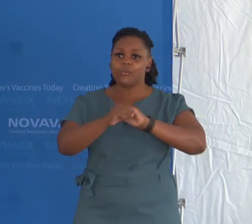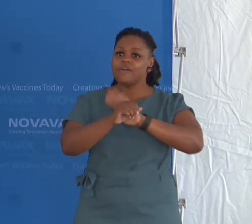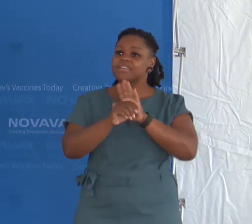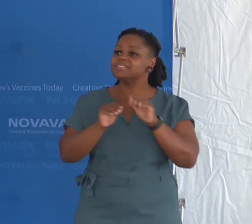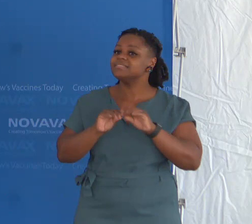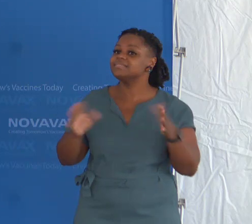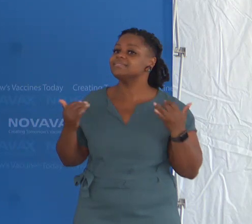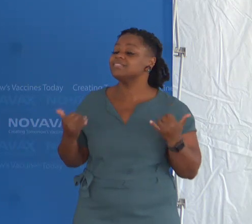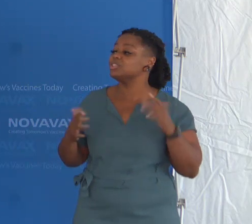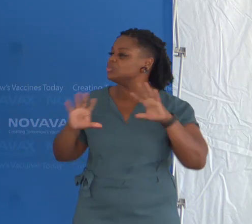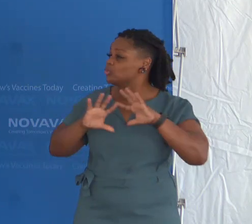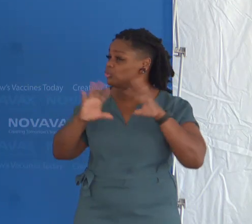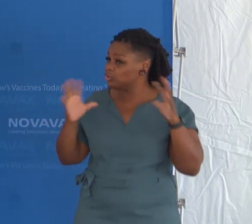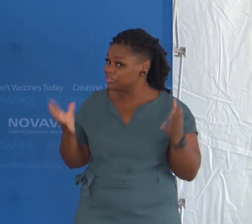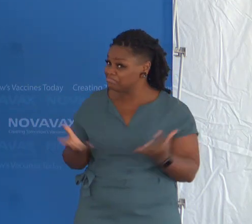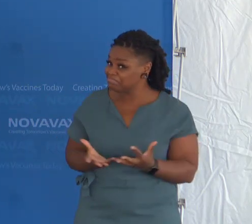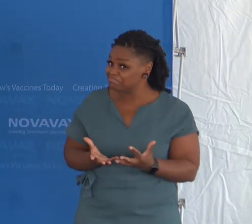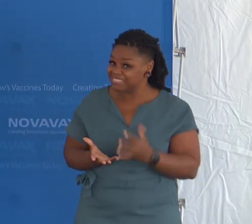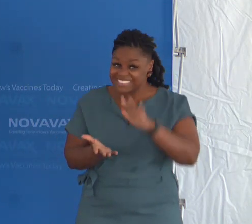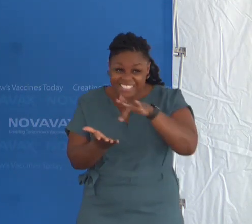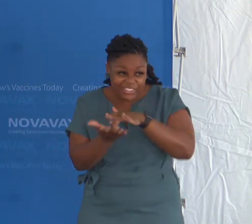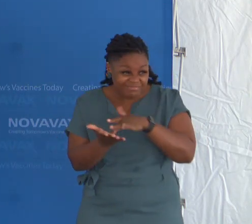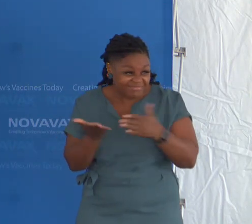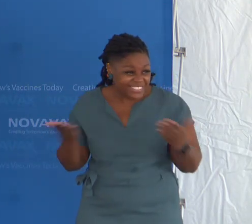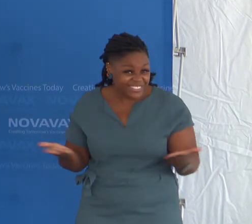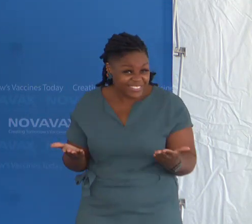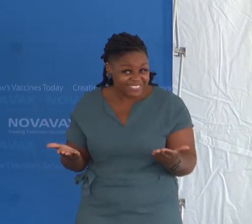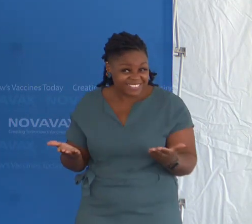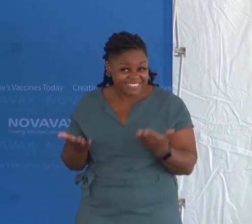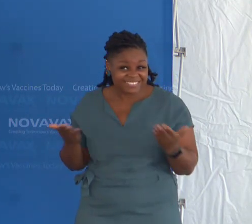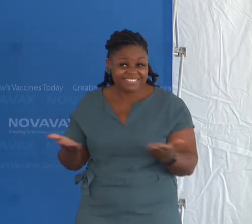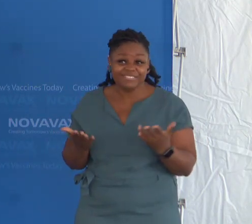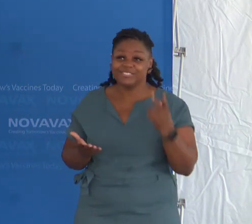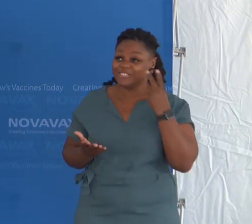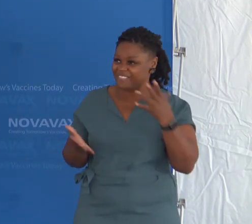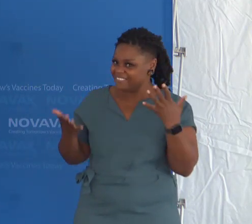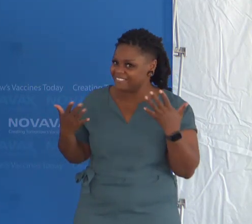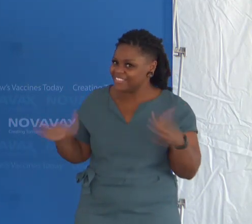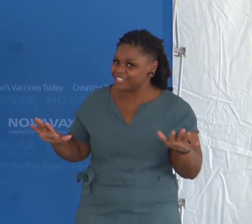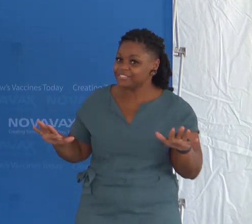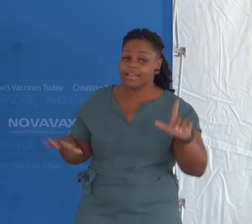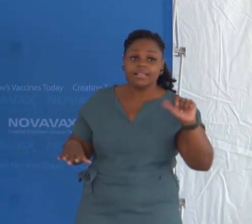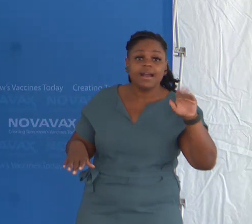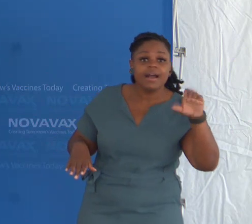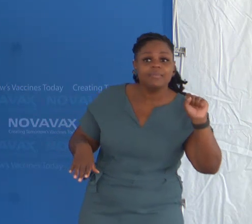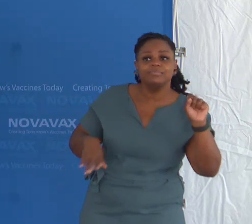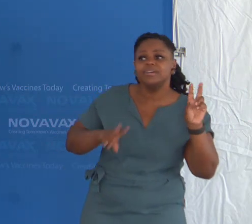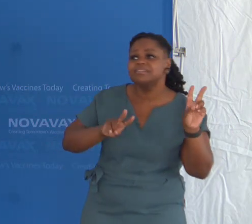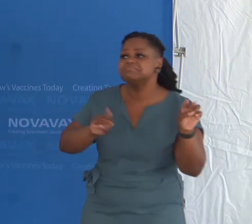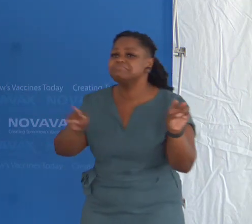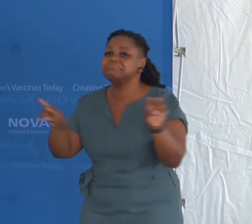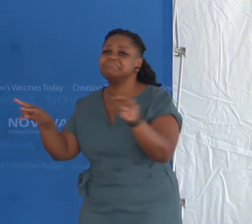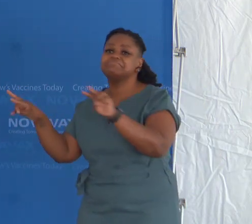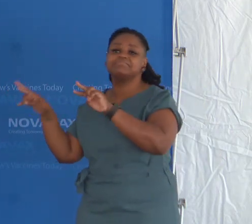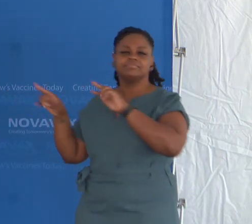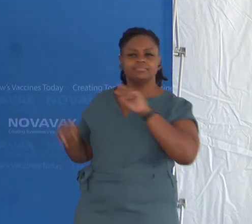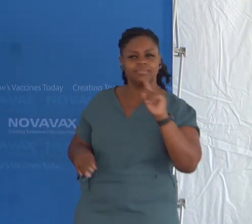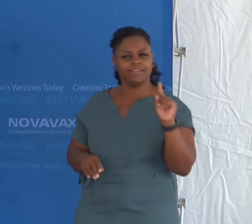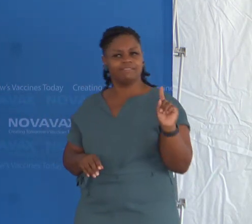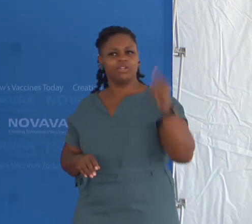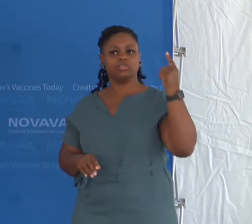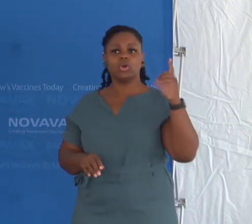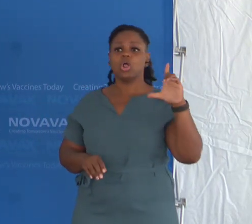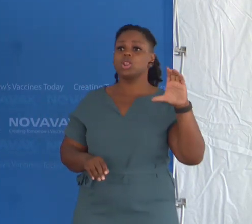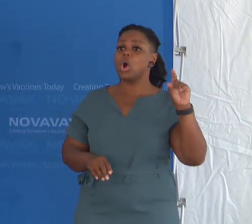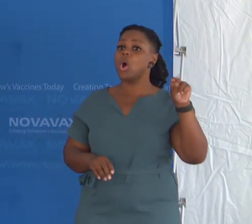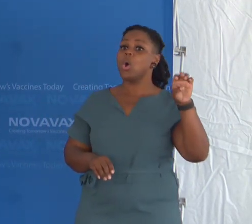And this is it. You saw the labs where the very first clone was made. We probably